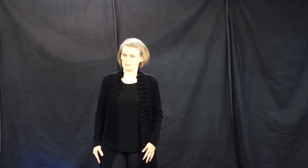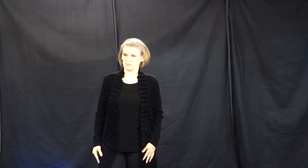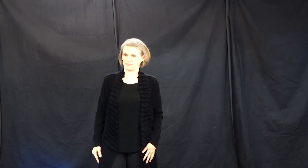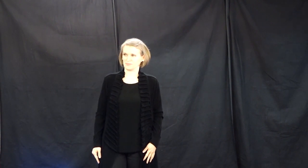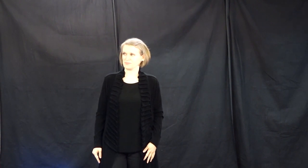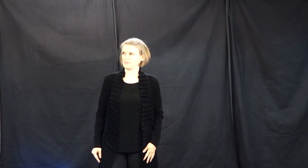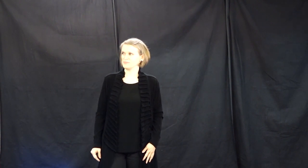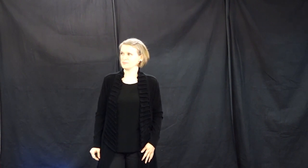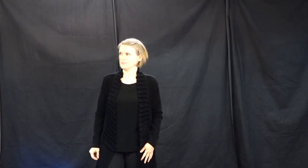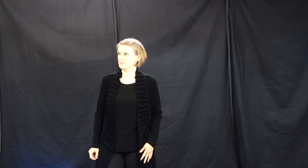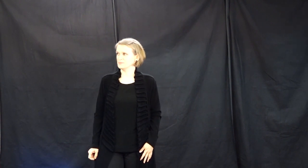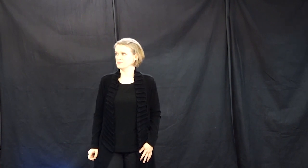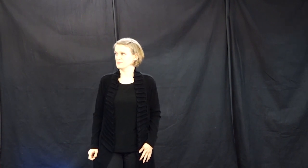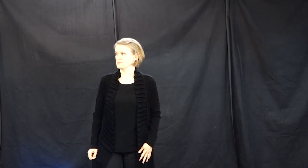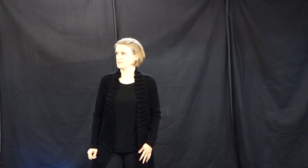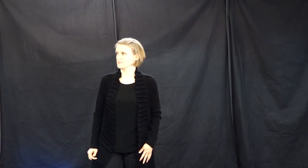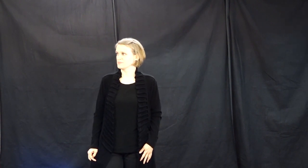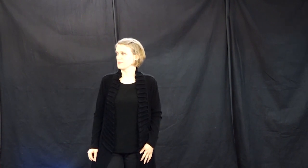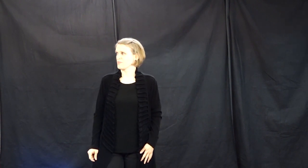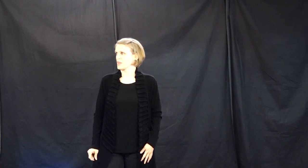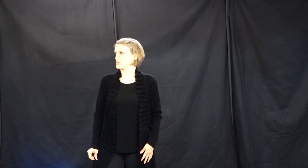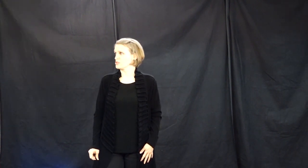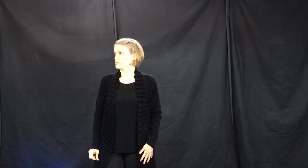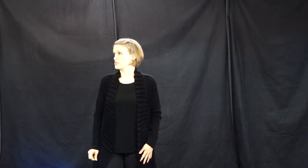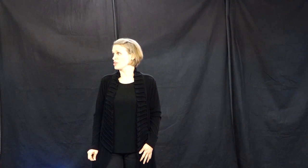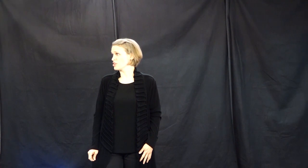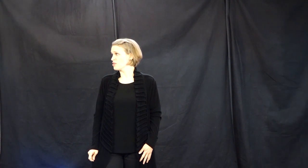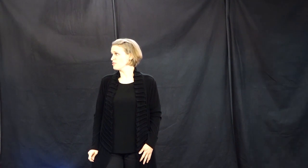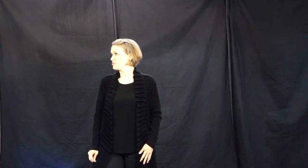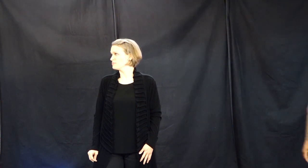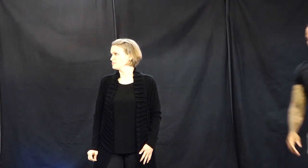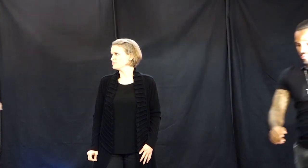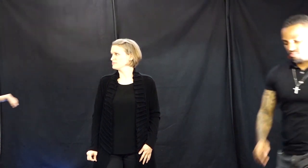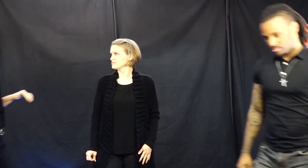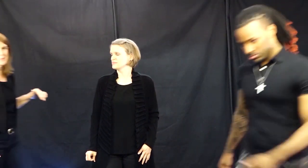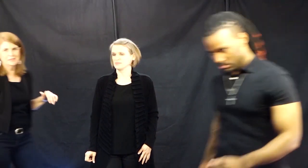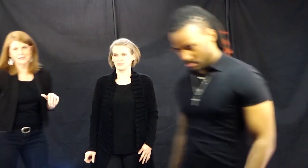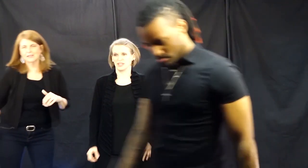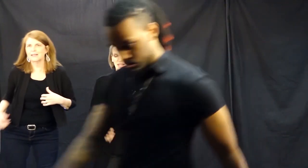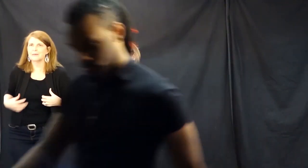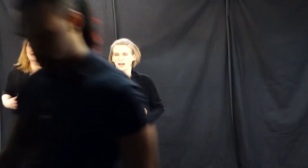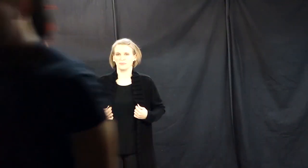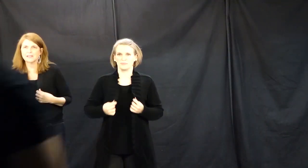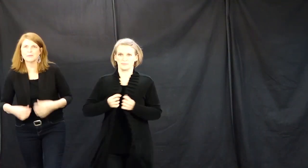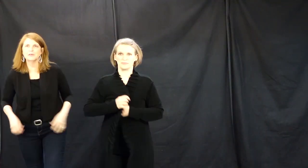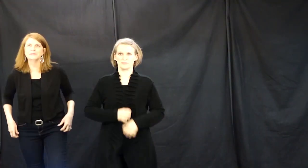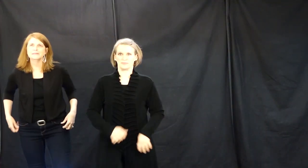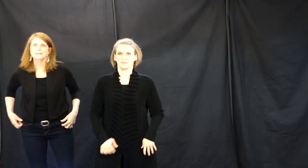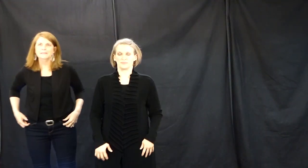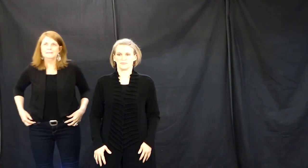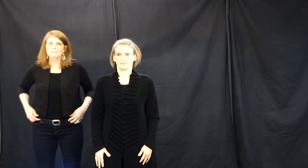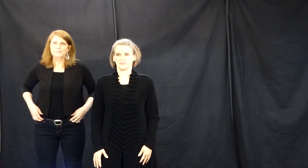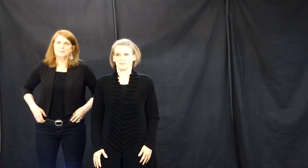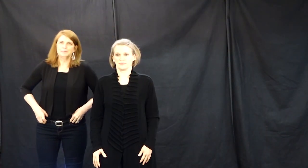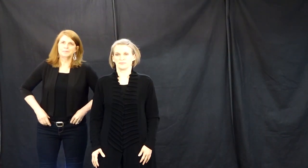me. Let me tell you what I wish I'd known when I was young and dreamed of glory. You have